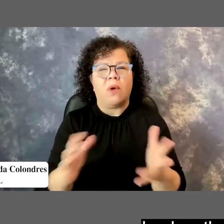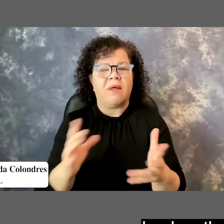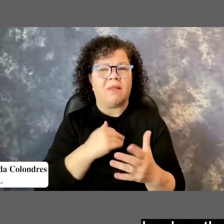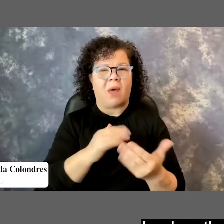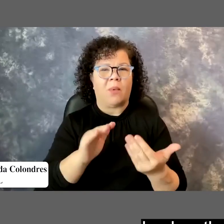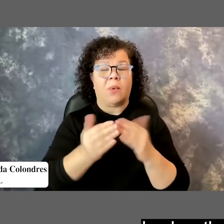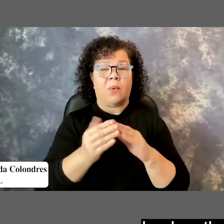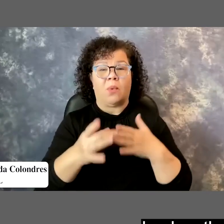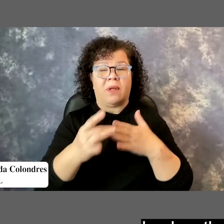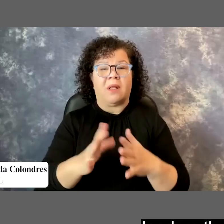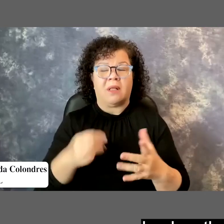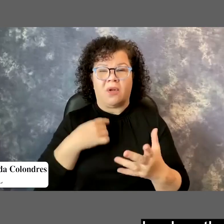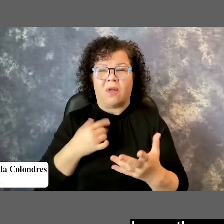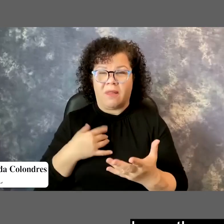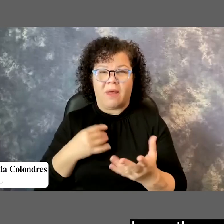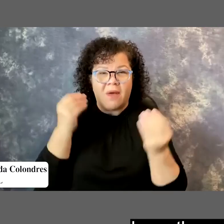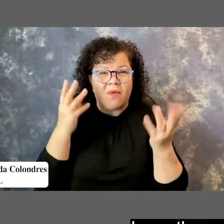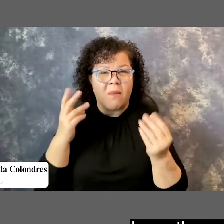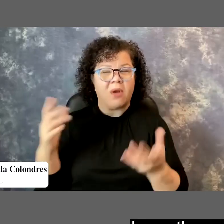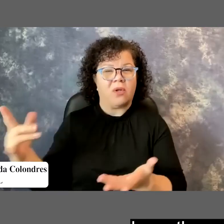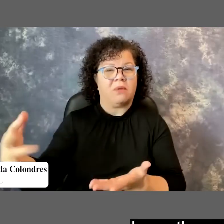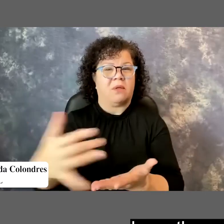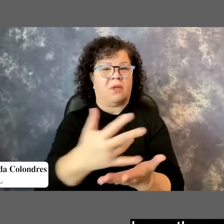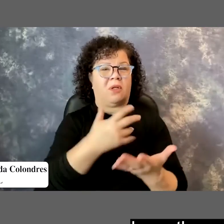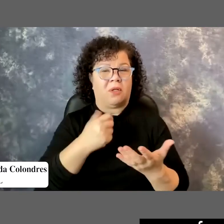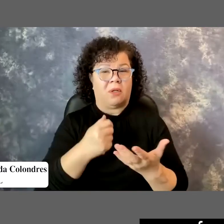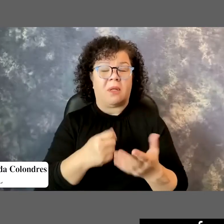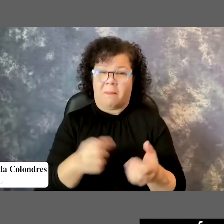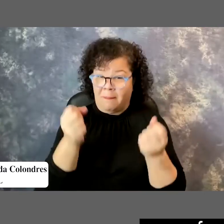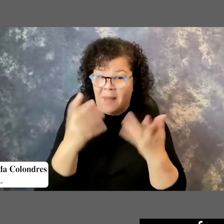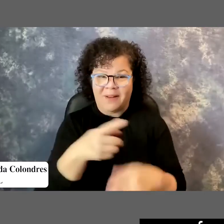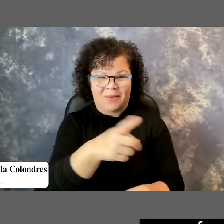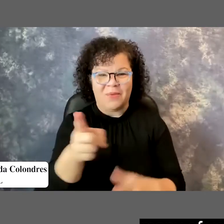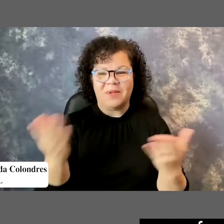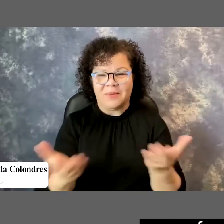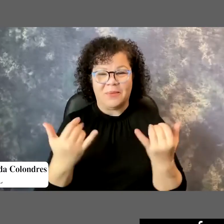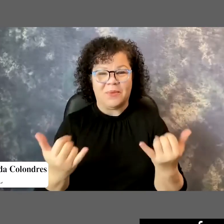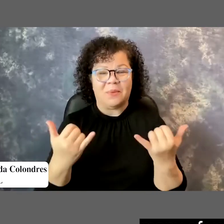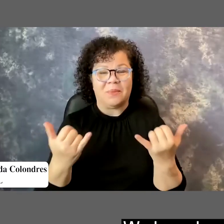community leaders that we have gotten to know throughout the state, and many of you are here today.